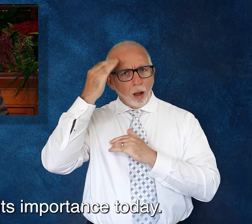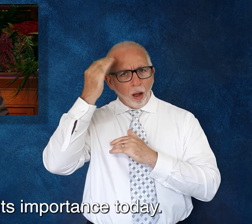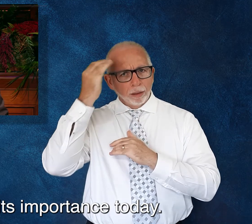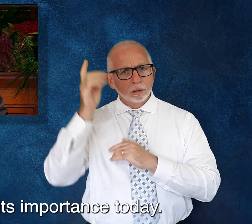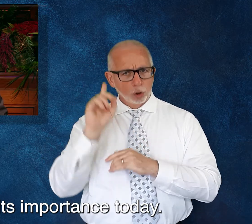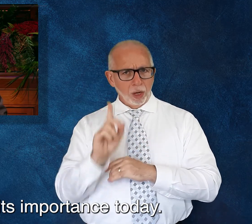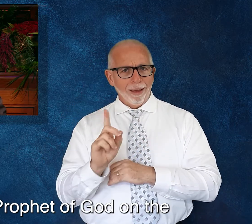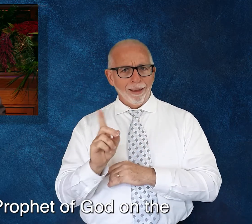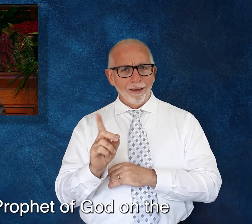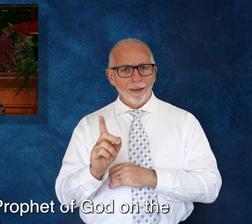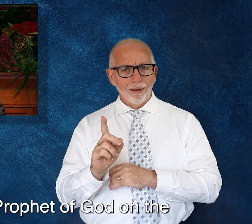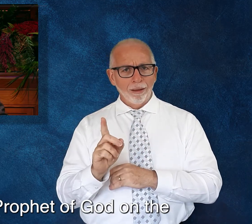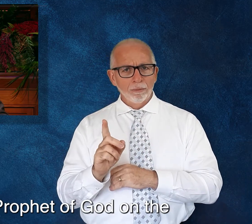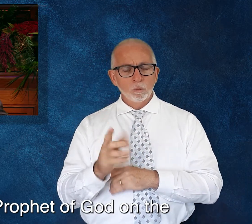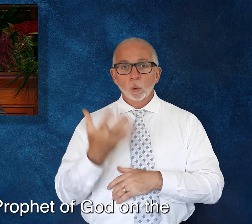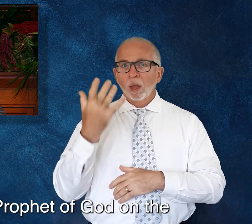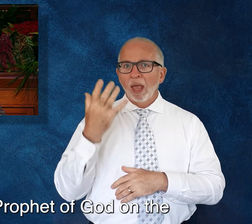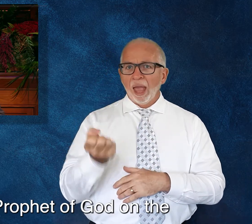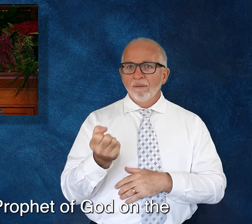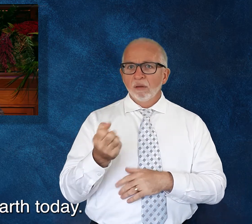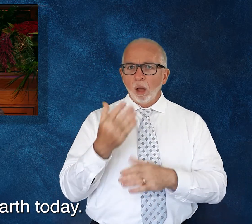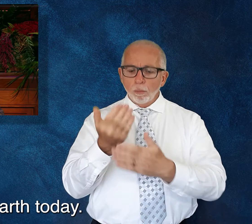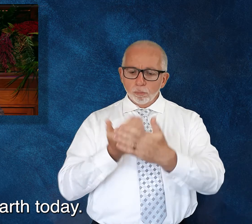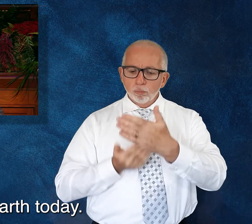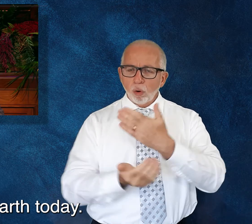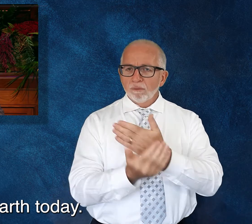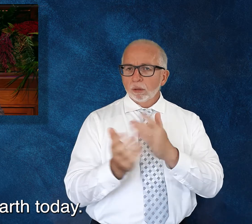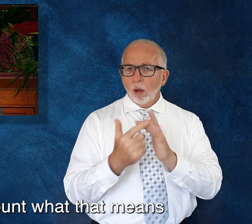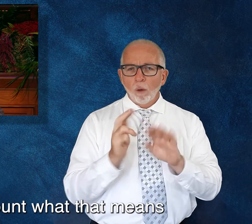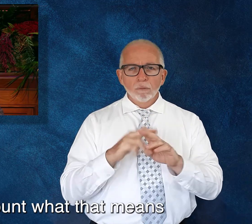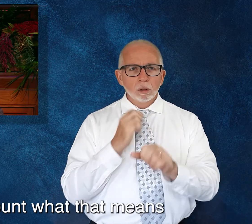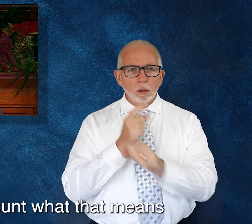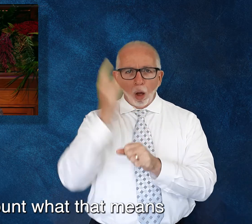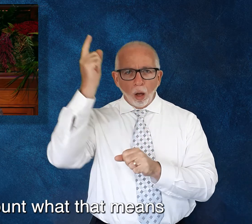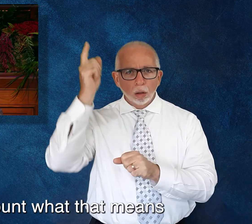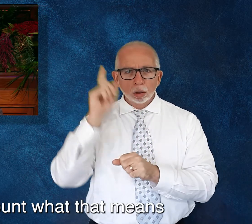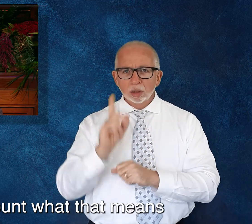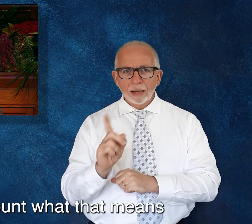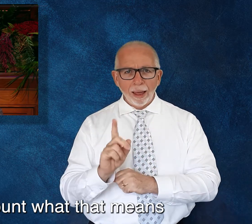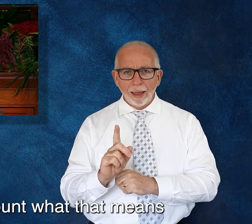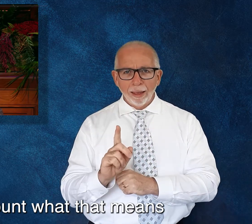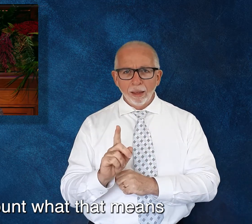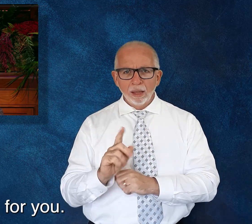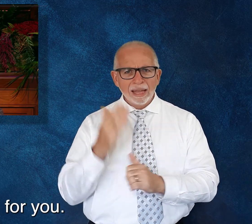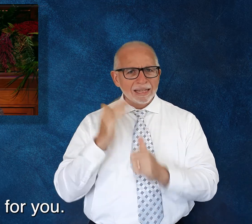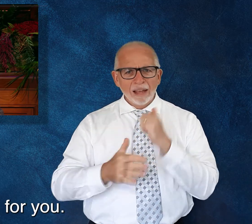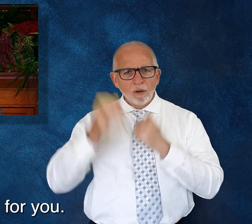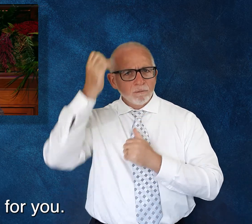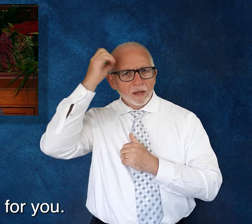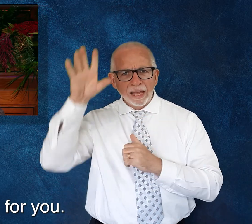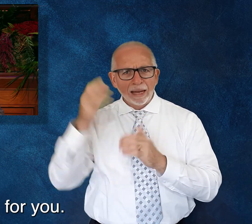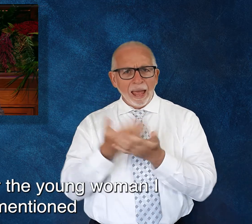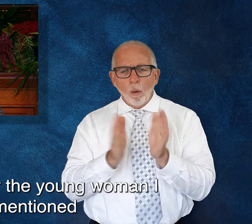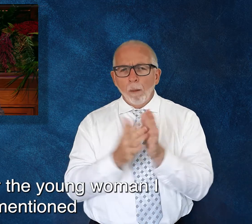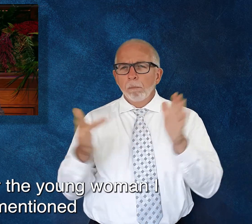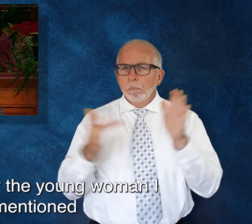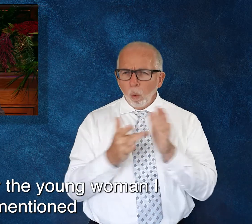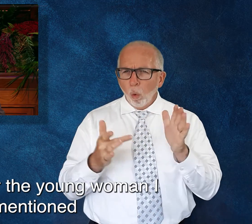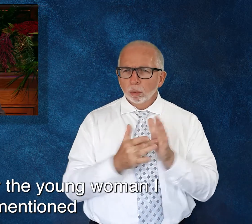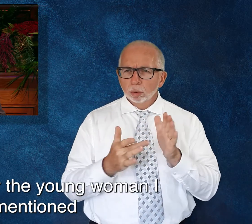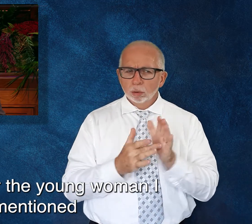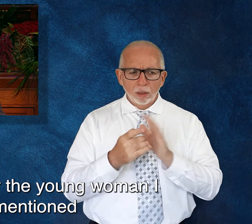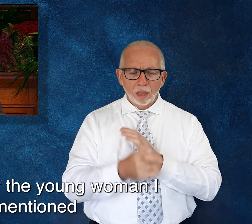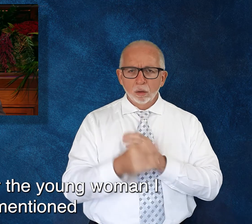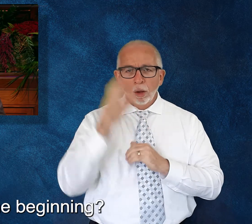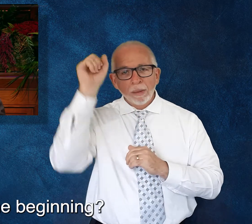today. We have a prophet of God on the earth today. Never discount what that means for you. Remember the